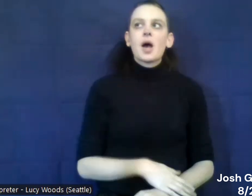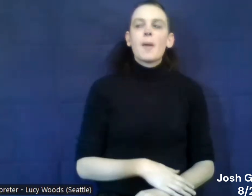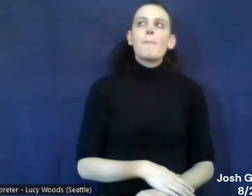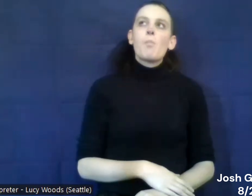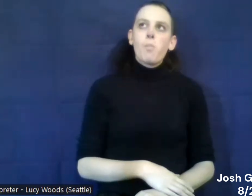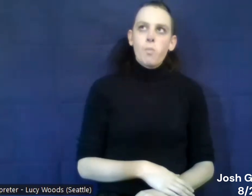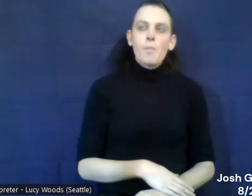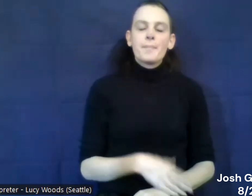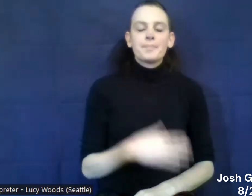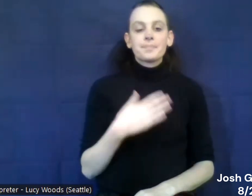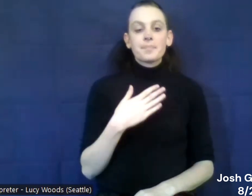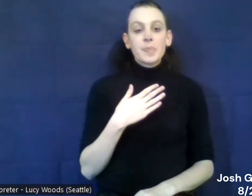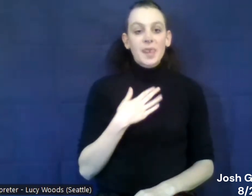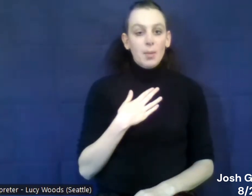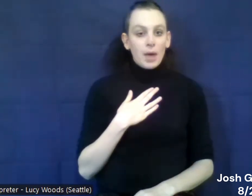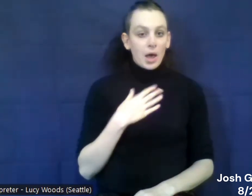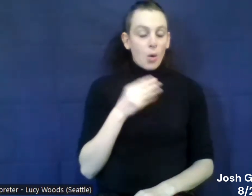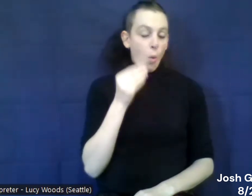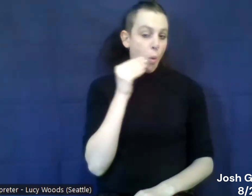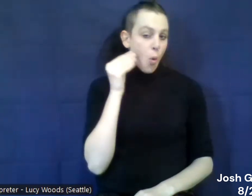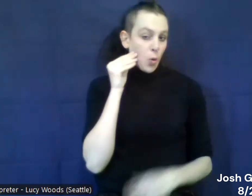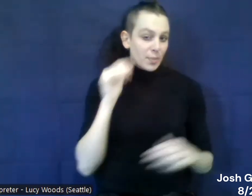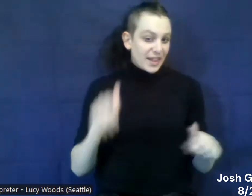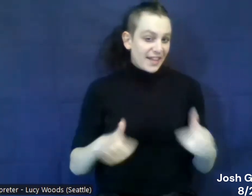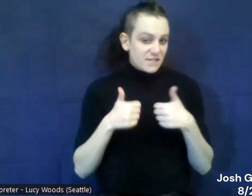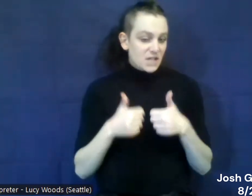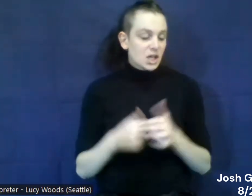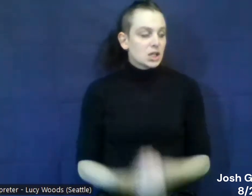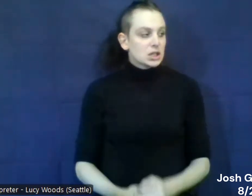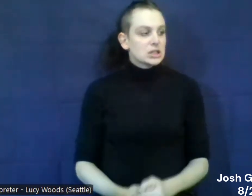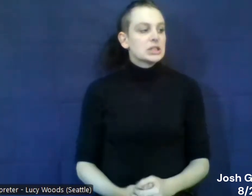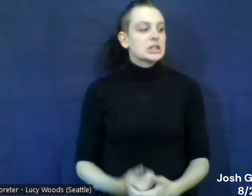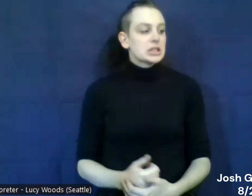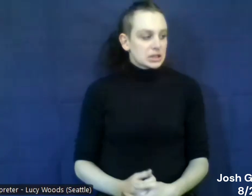my household was